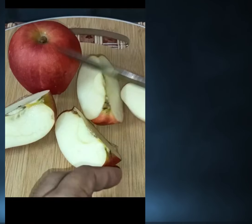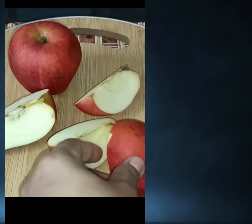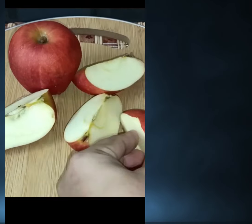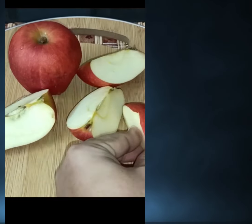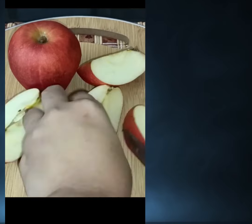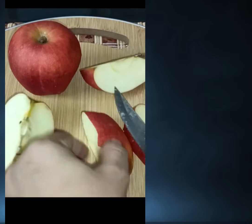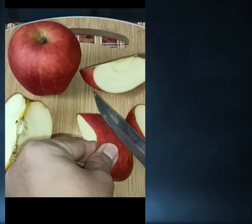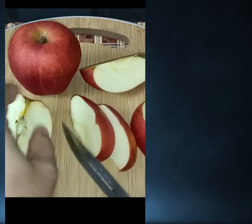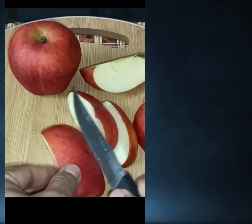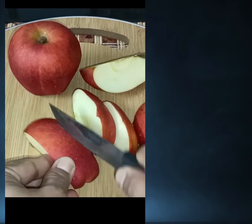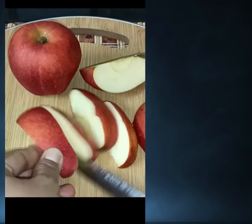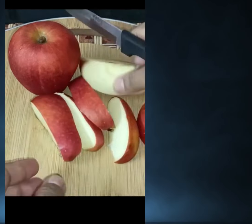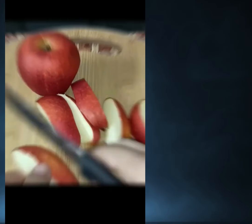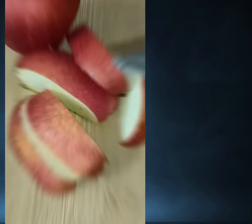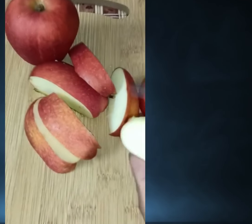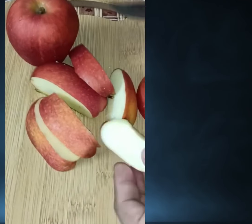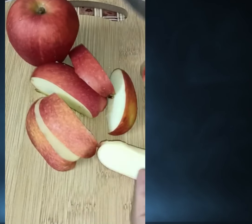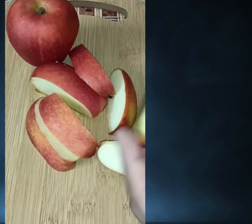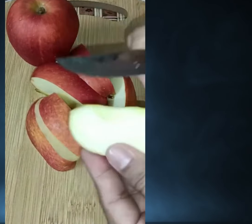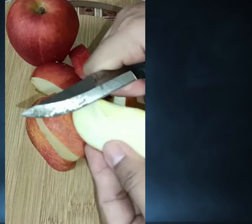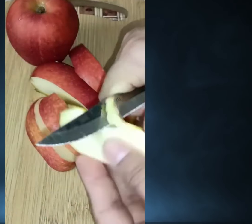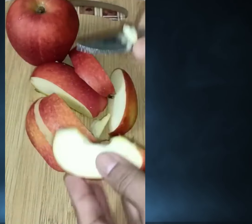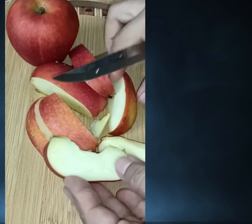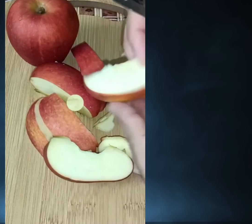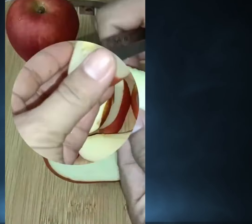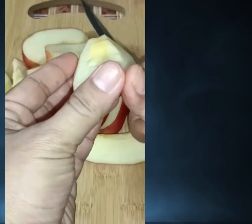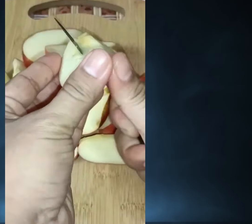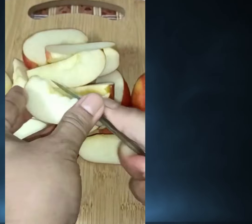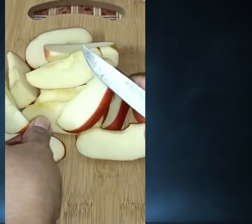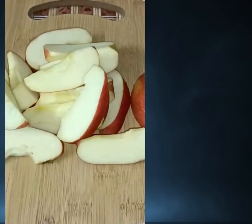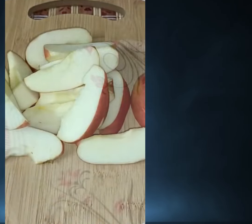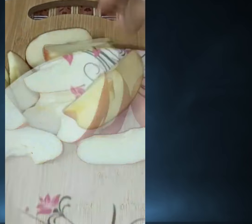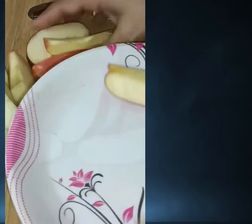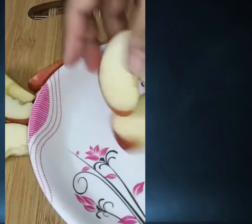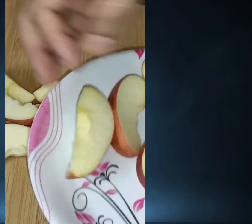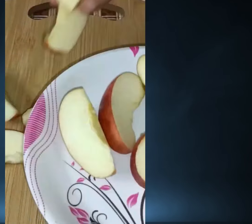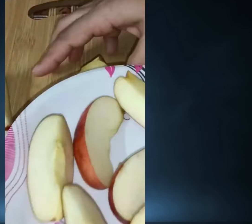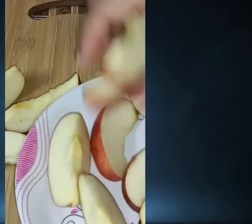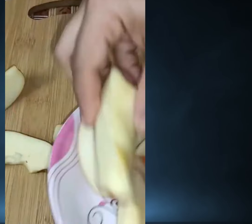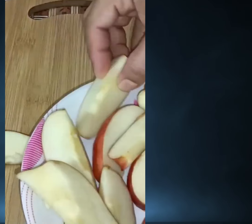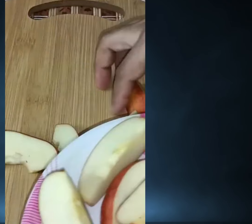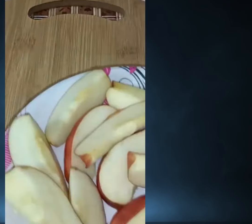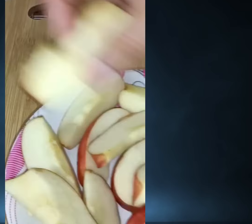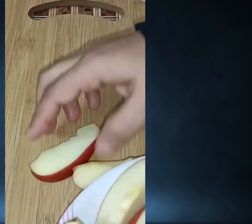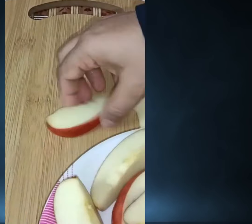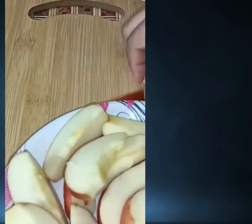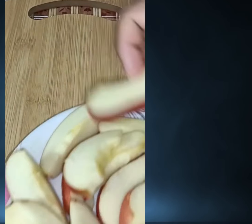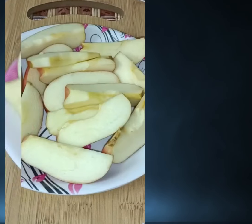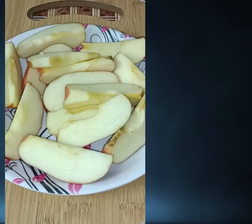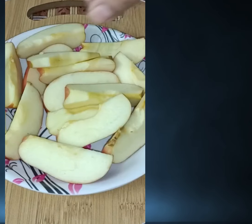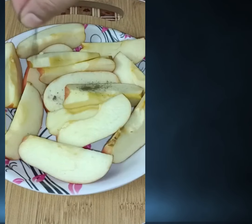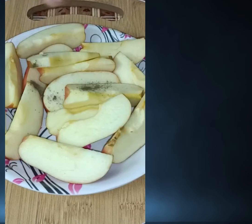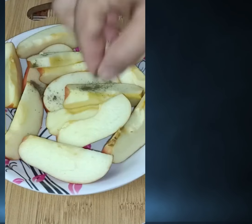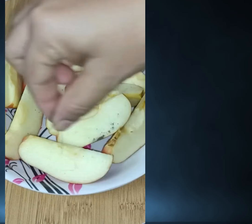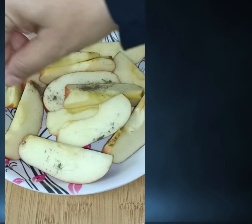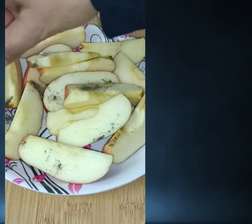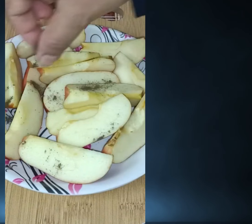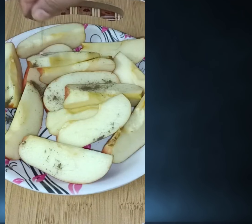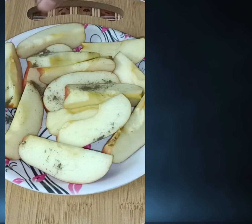stomach, which is vital for proper digestion. Relieves common issues. It can help reduce bloating, gas, and discomfort.